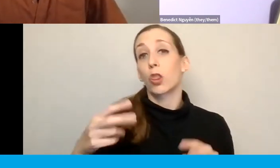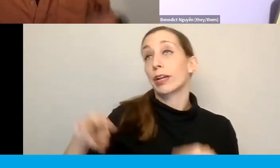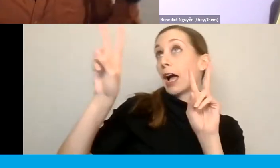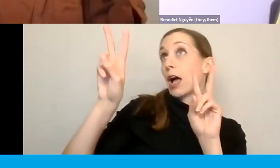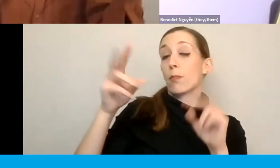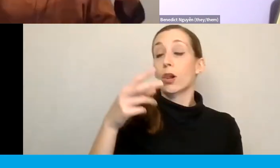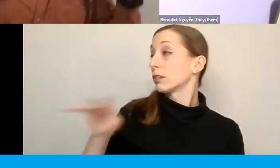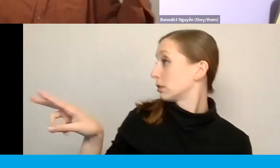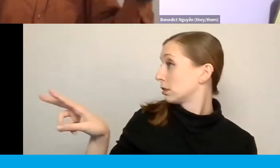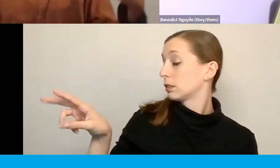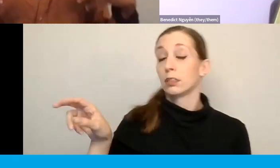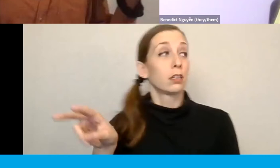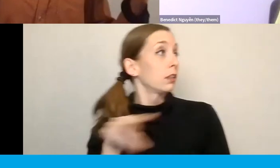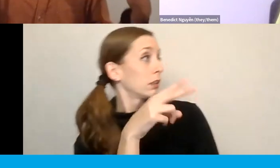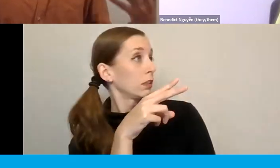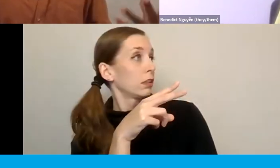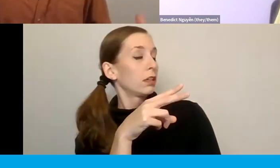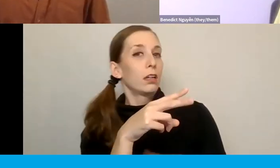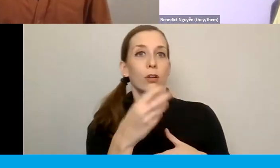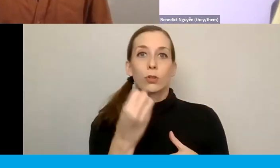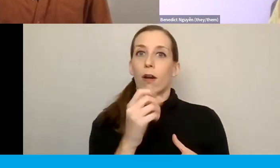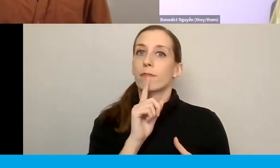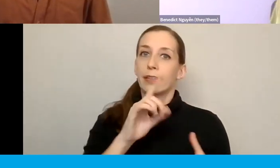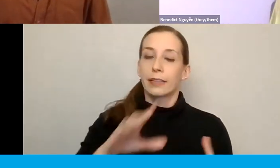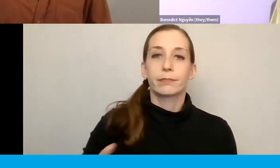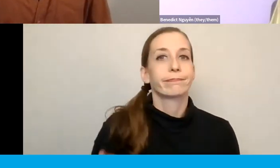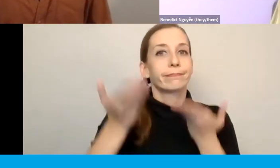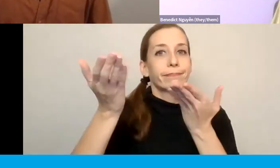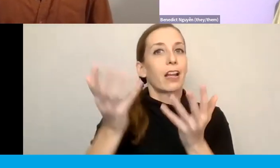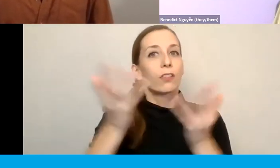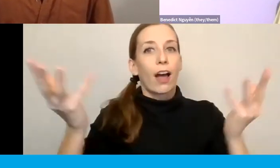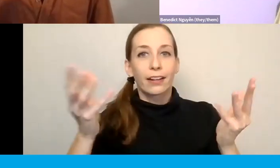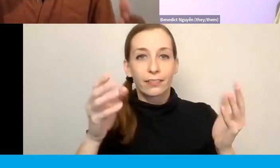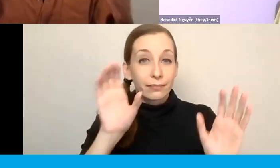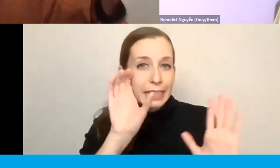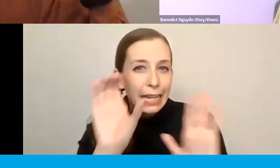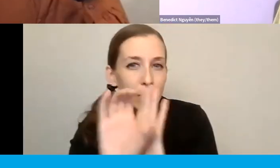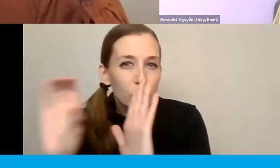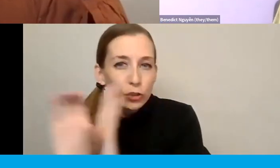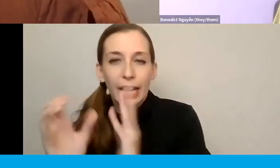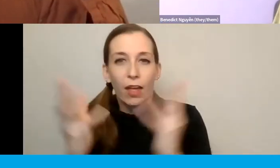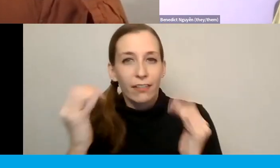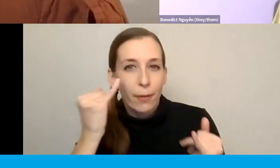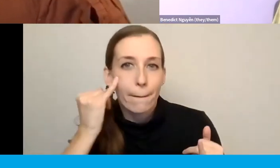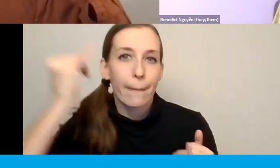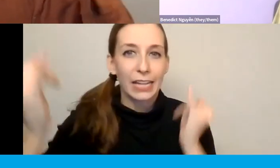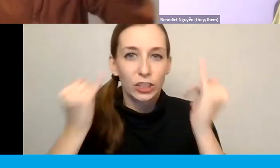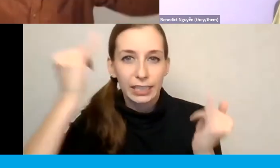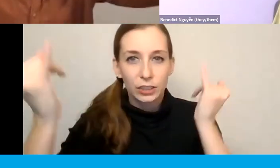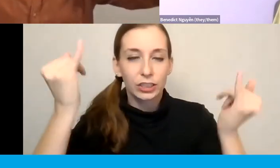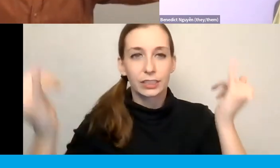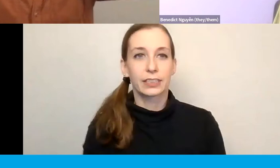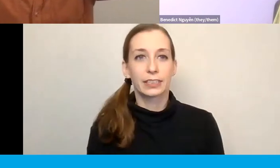we brought a lot of like imagery and imagination into the space so that we were giving information